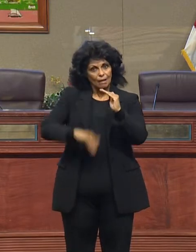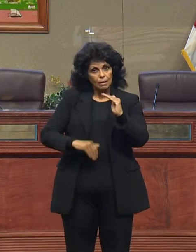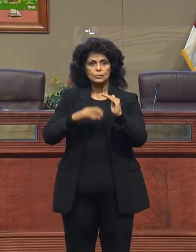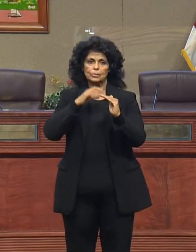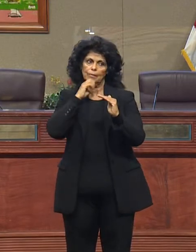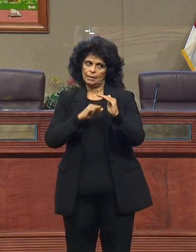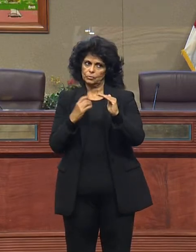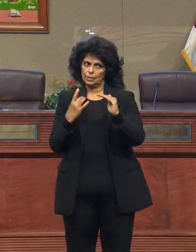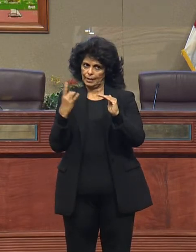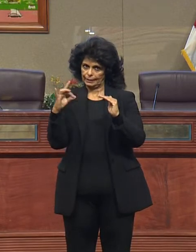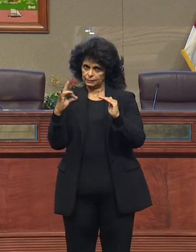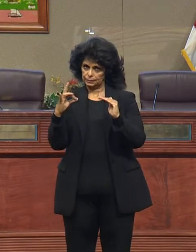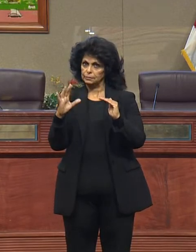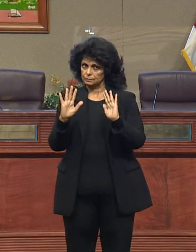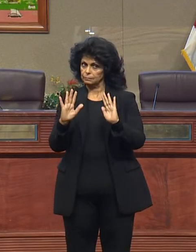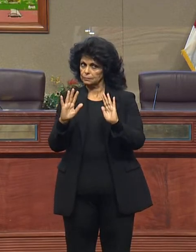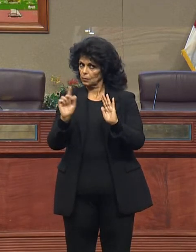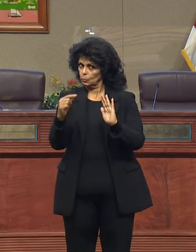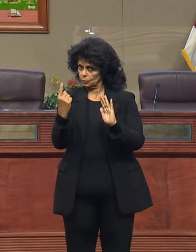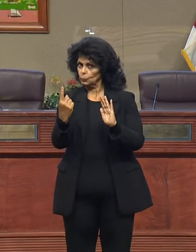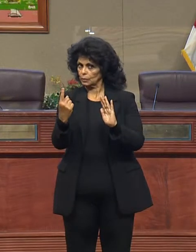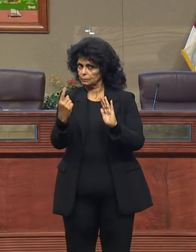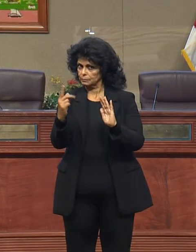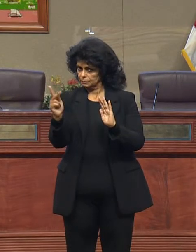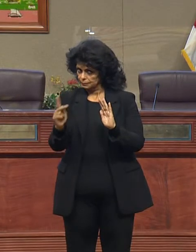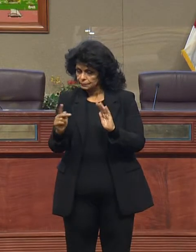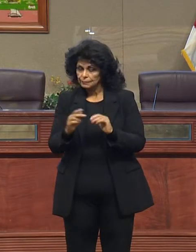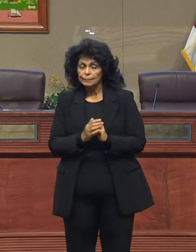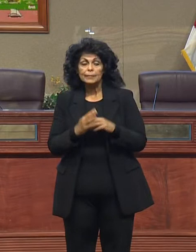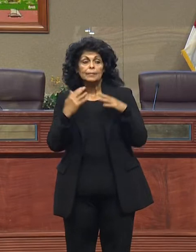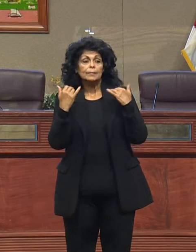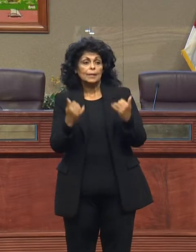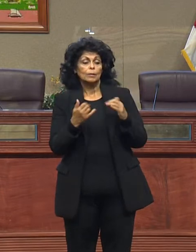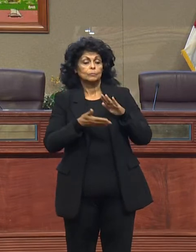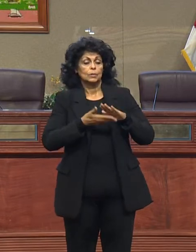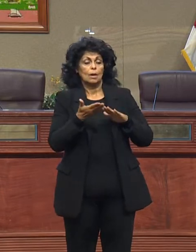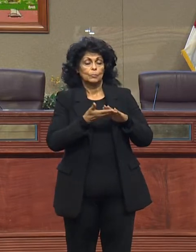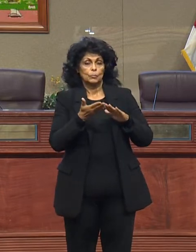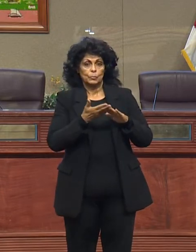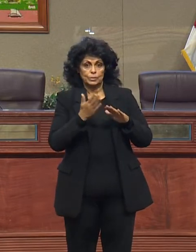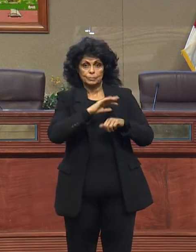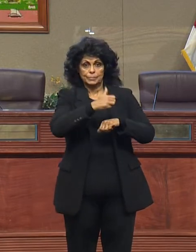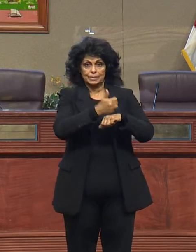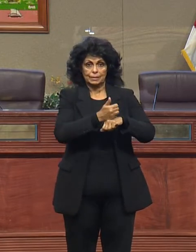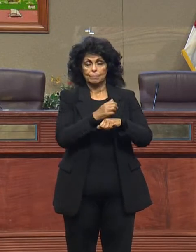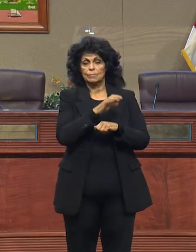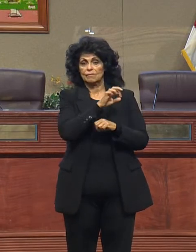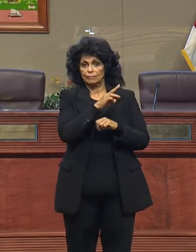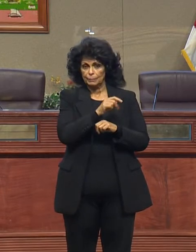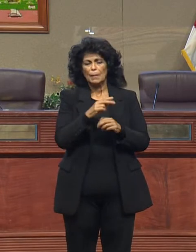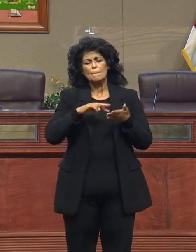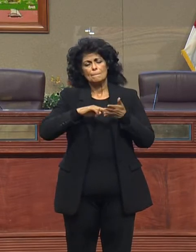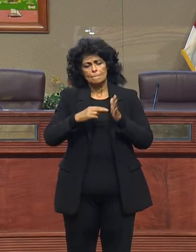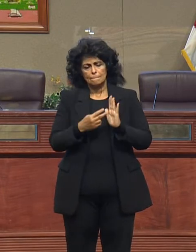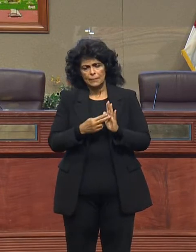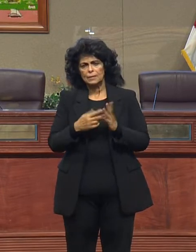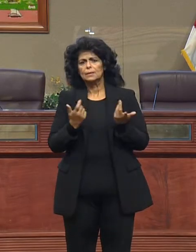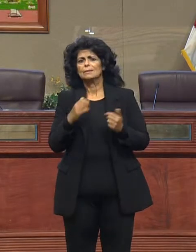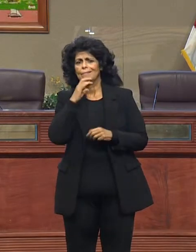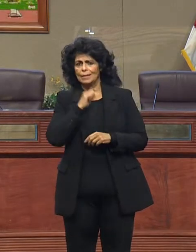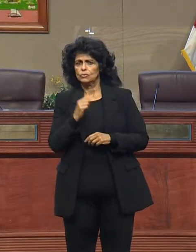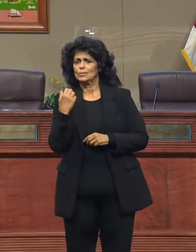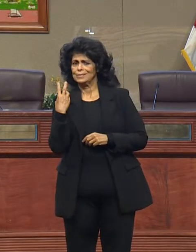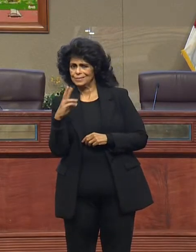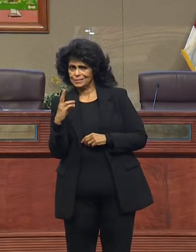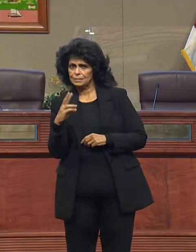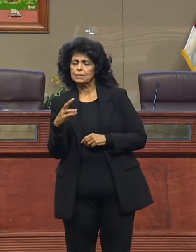Convention Center vaccination site is operational, 16 and 17-year-olds can get a shot there because